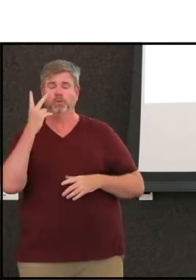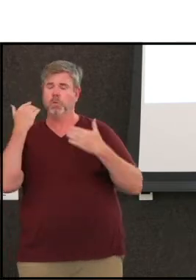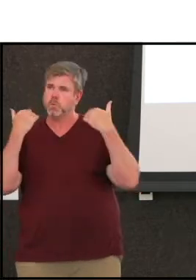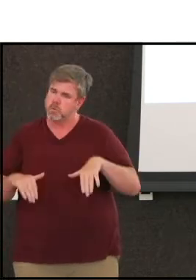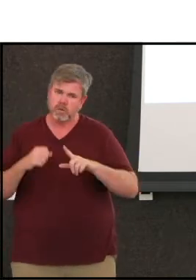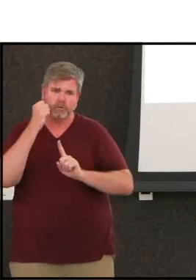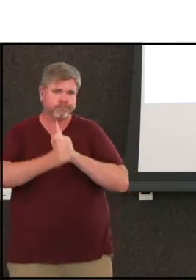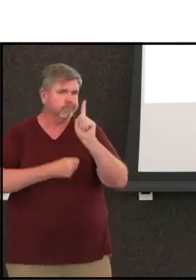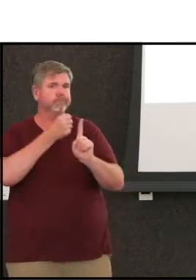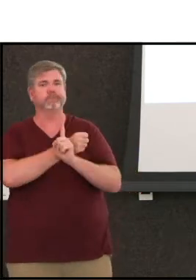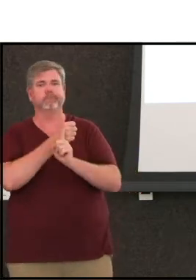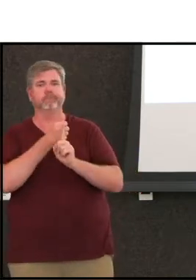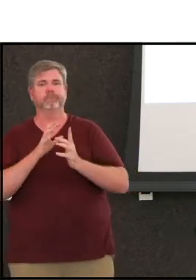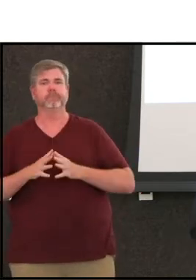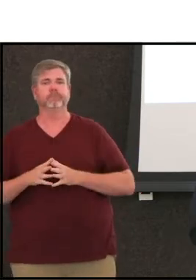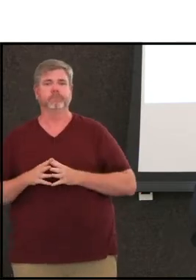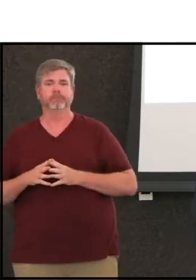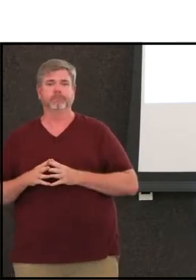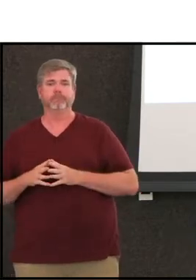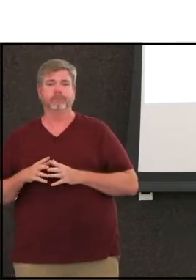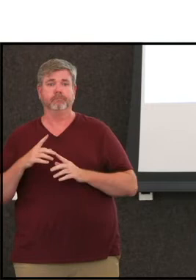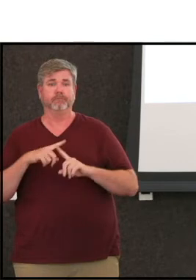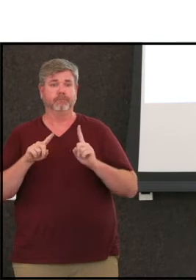is ultimately affected by this. Next slide.